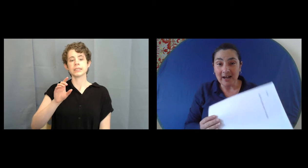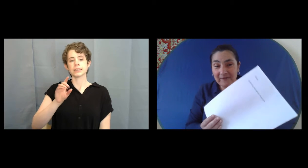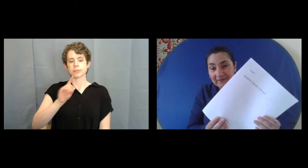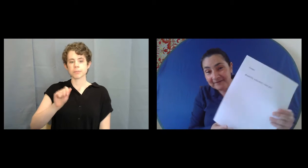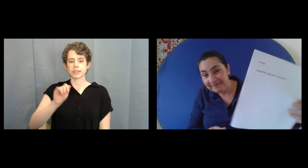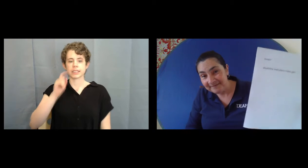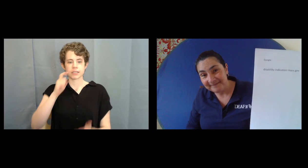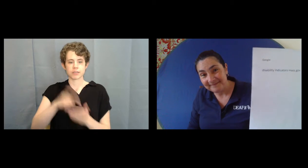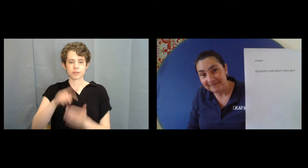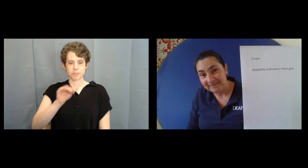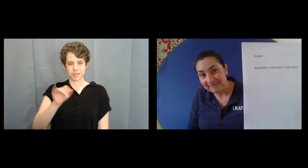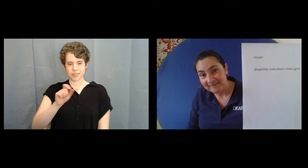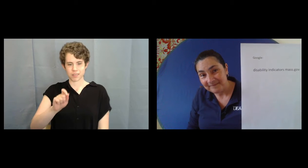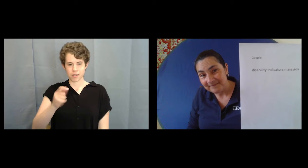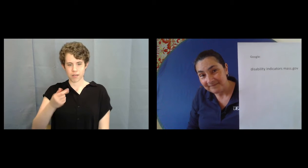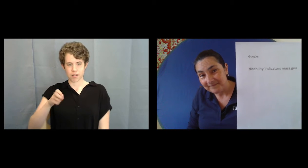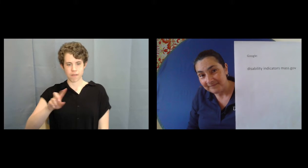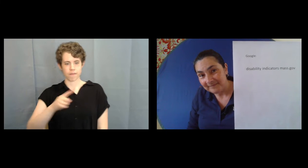disabilityindicatorsmass.gov,